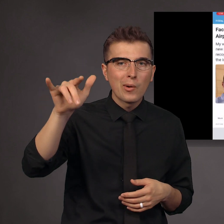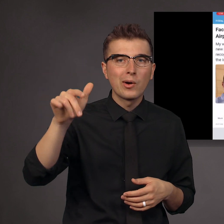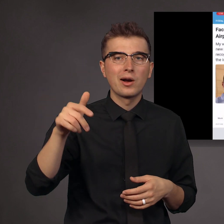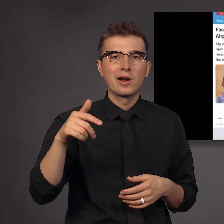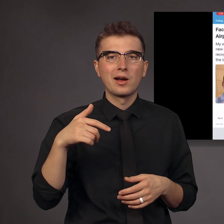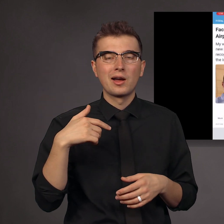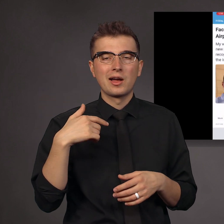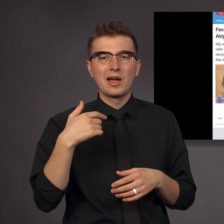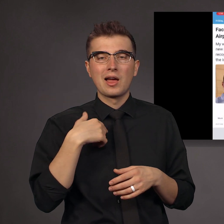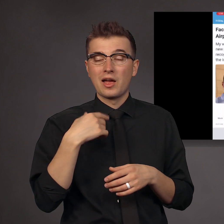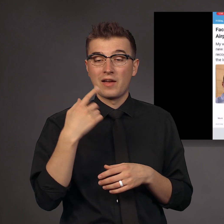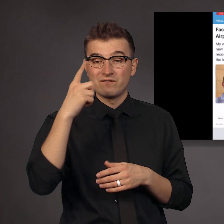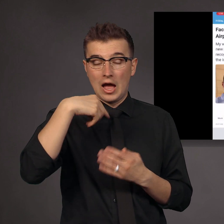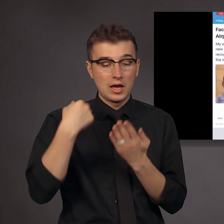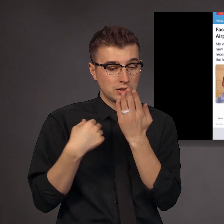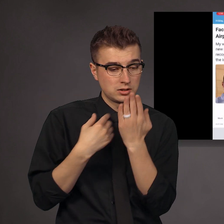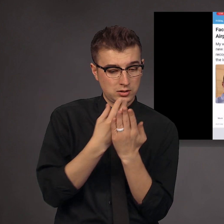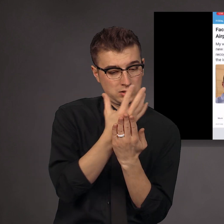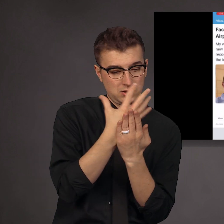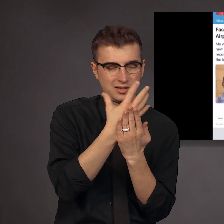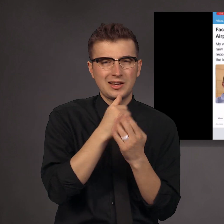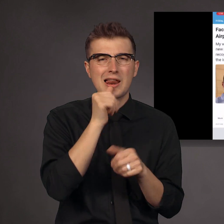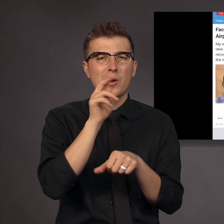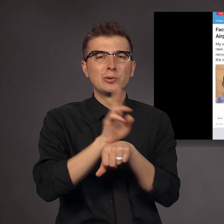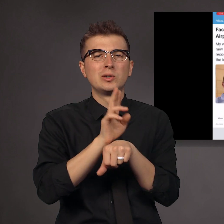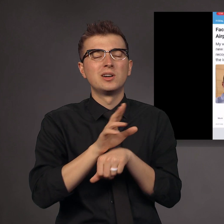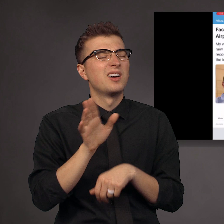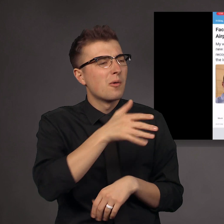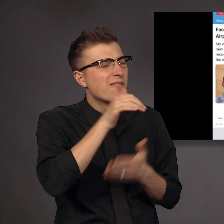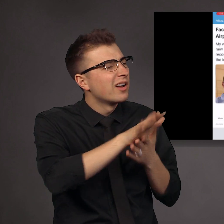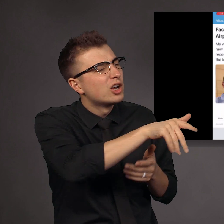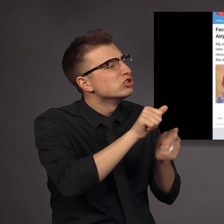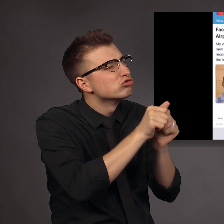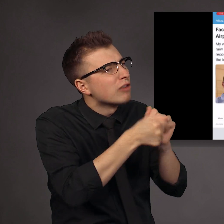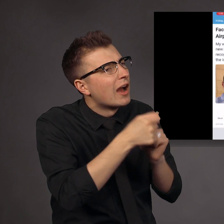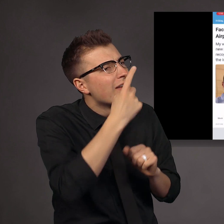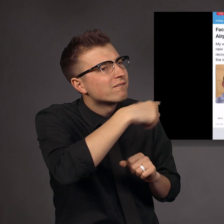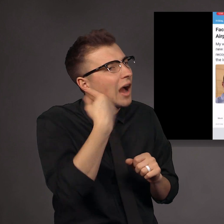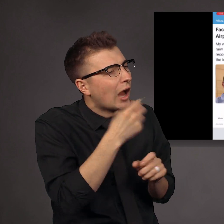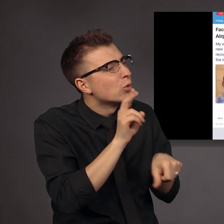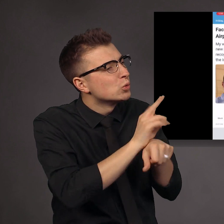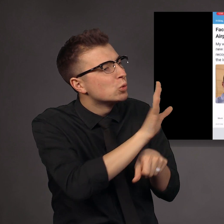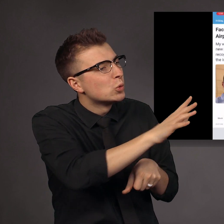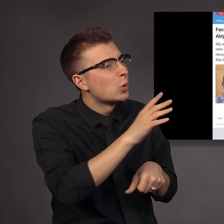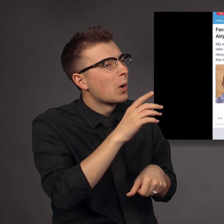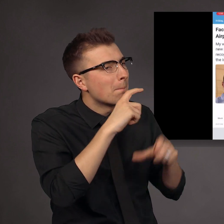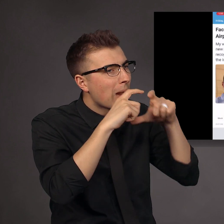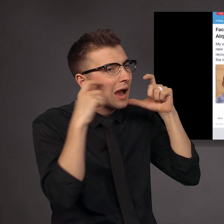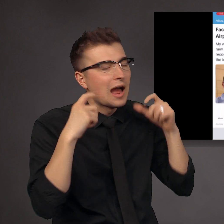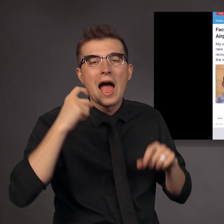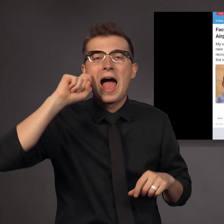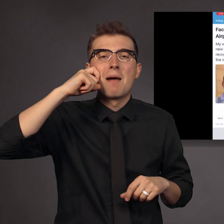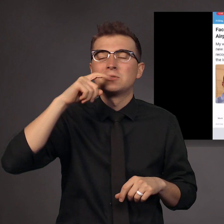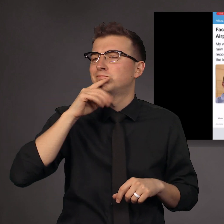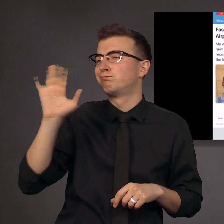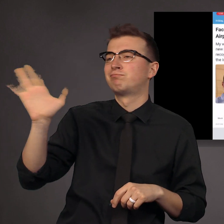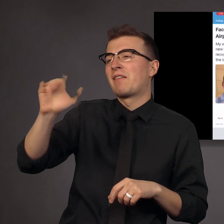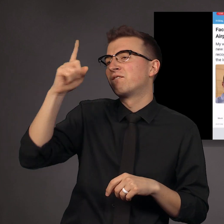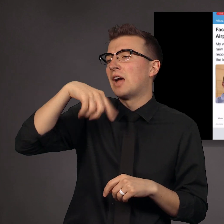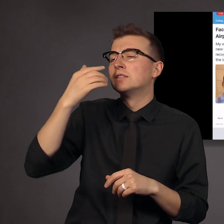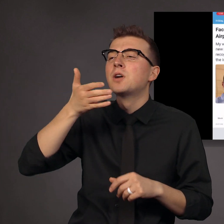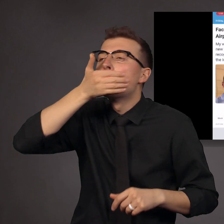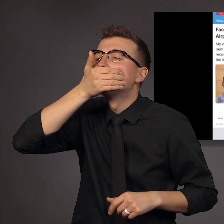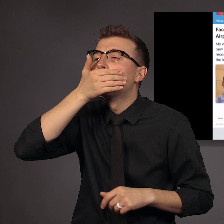my face recognition and it wouldn't work. My wife suggested, well, just change your facial recognition. And Apple said, no, your face is obstructed.